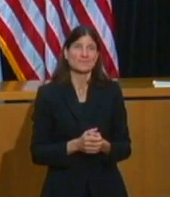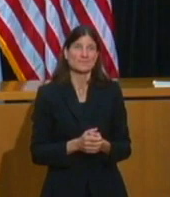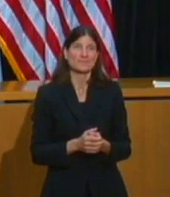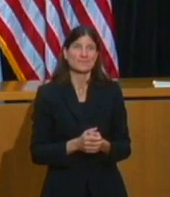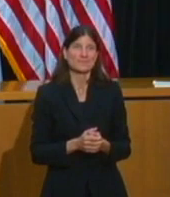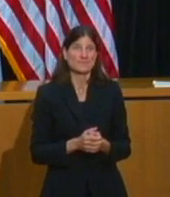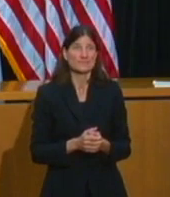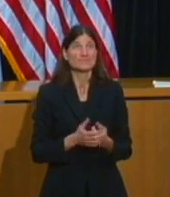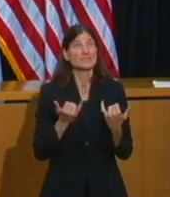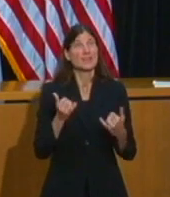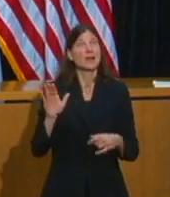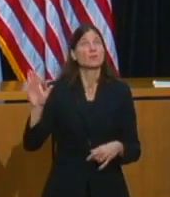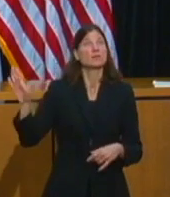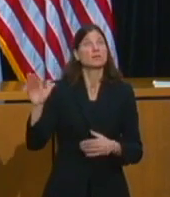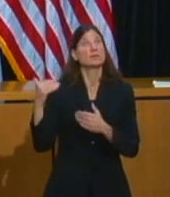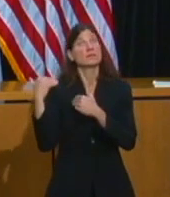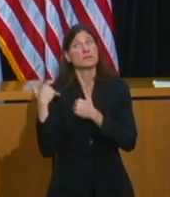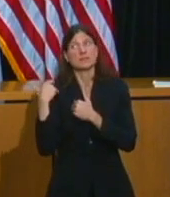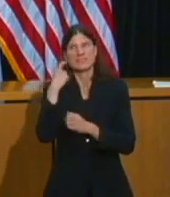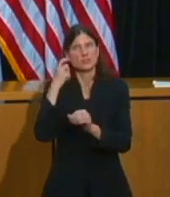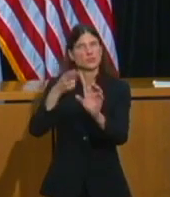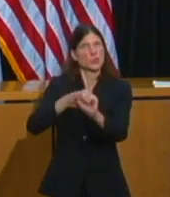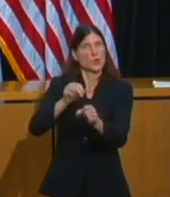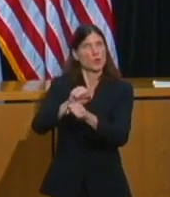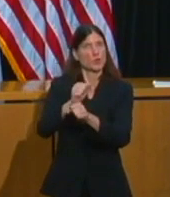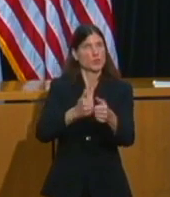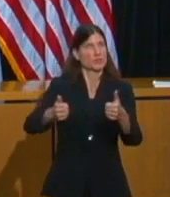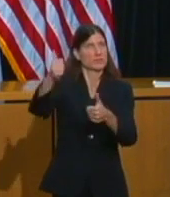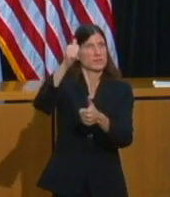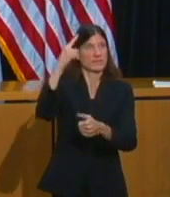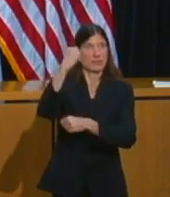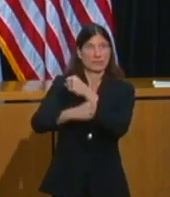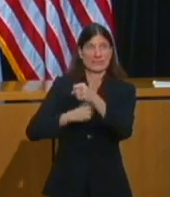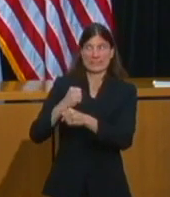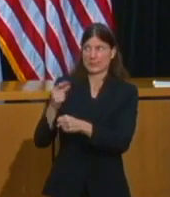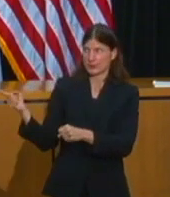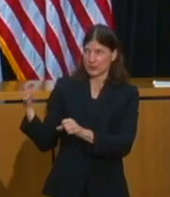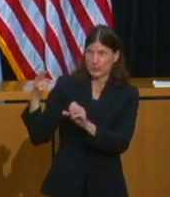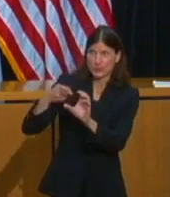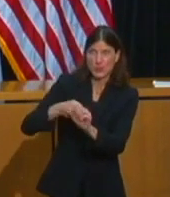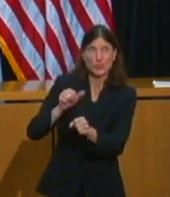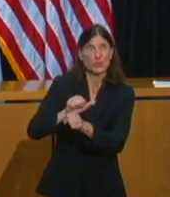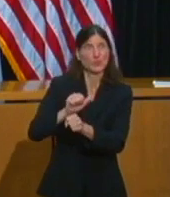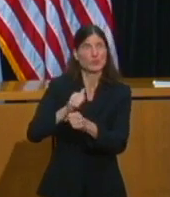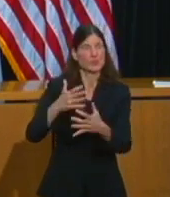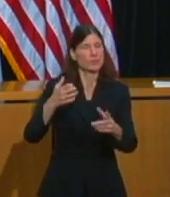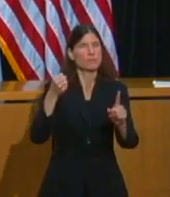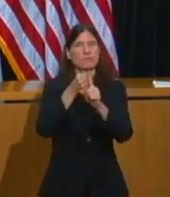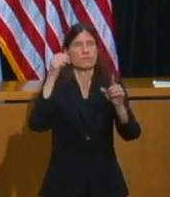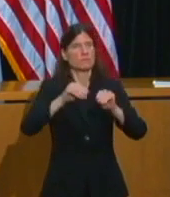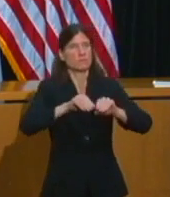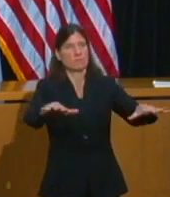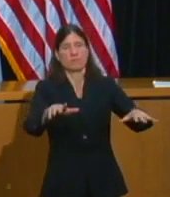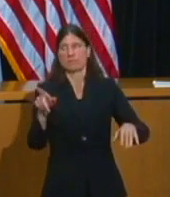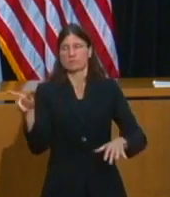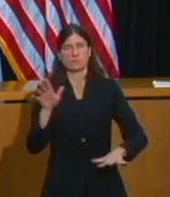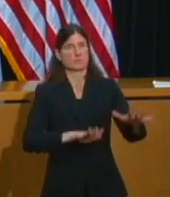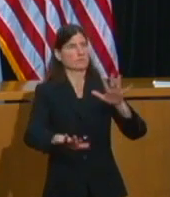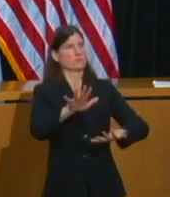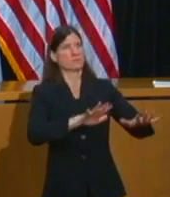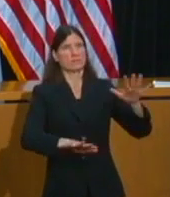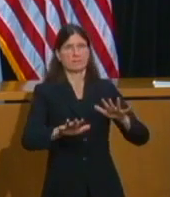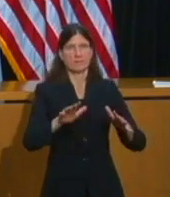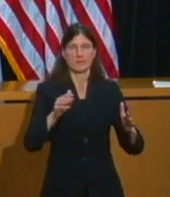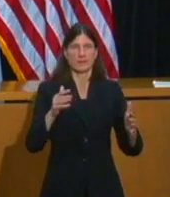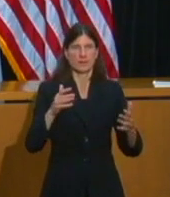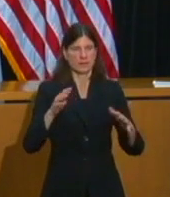am confident with the dedication of the early education and care community that I've seen through this crisis and their continued commitment to serve children